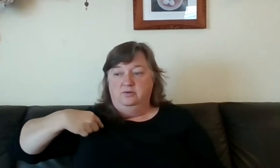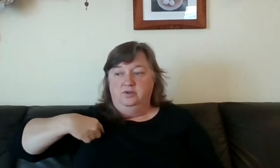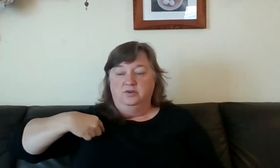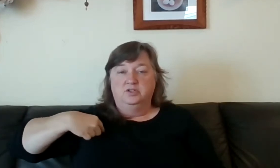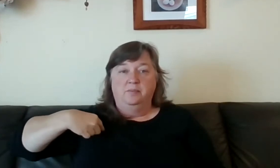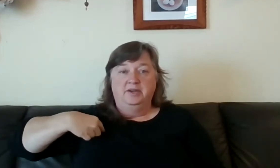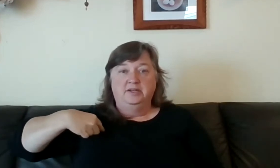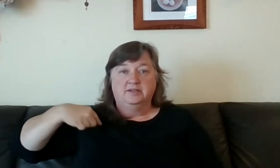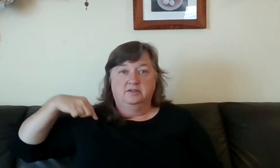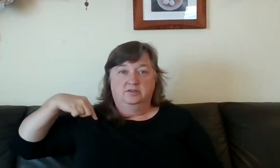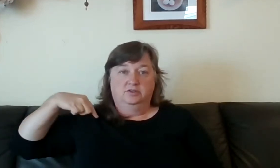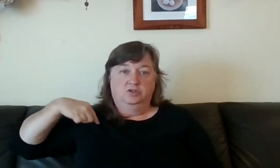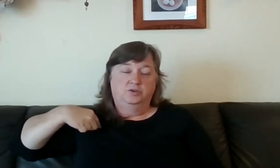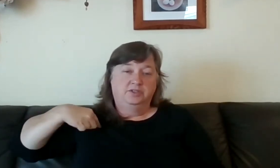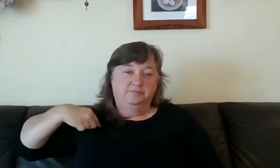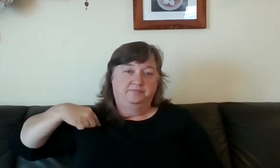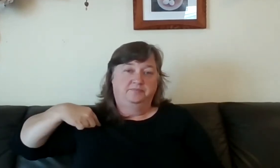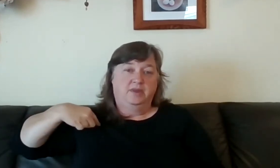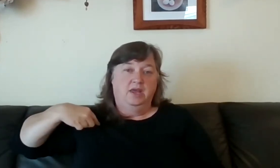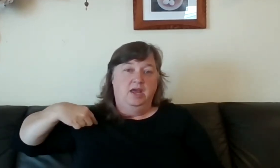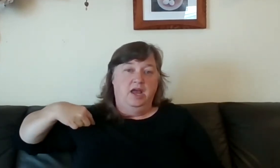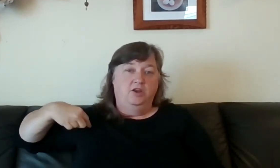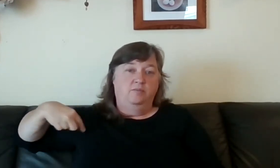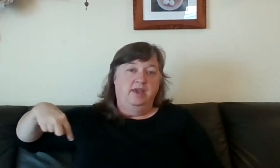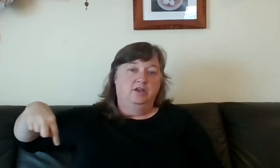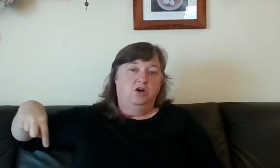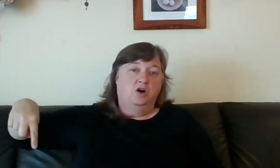your dominant shoulder and you make an arc